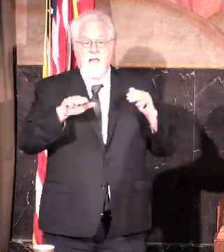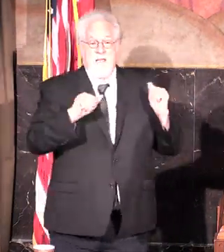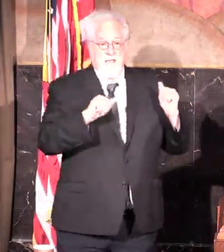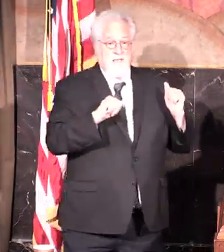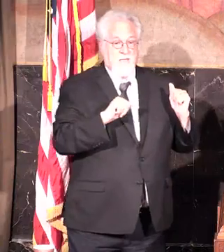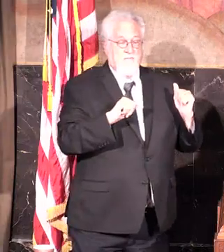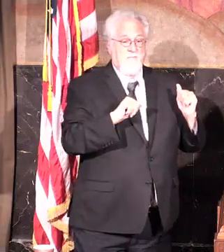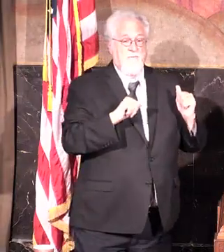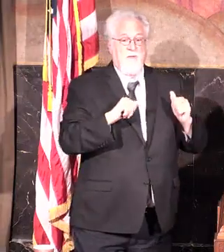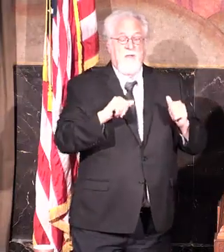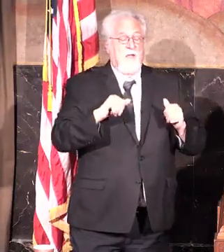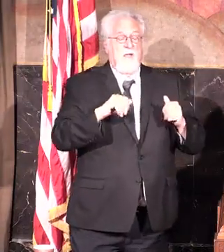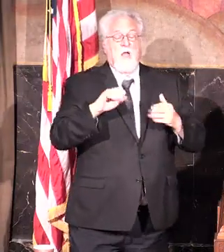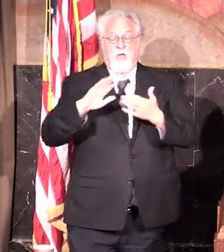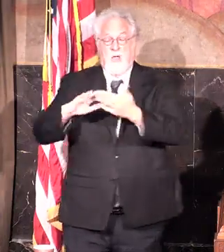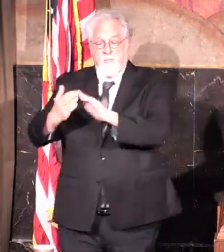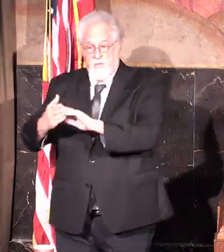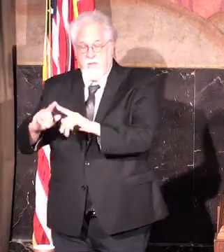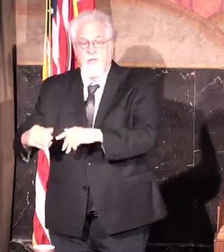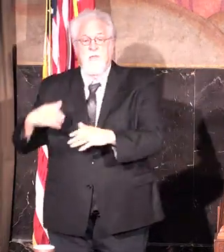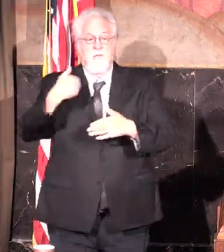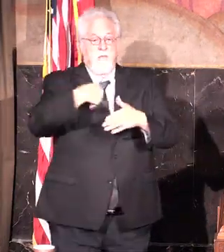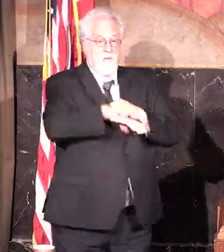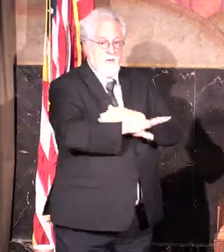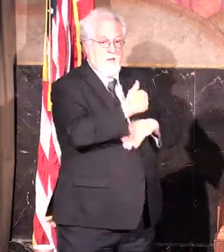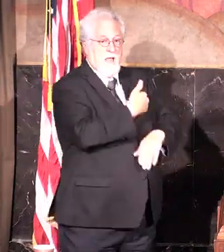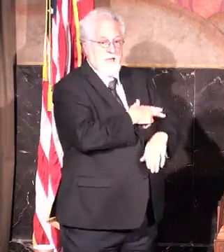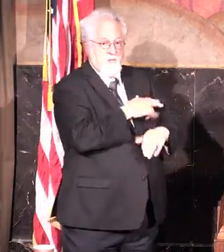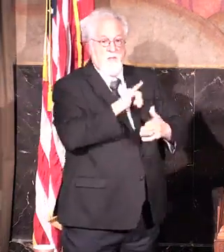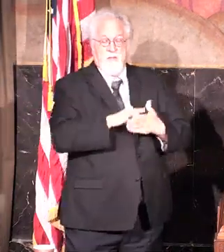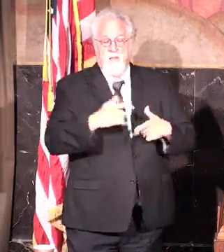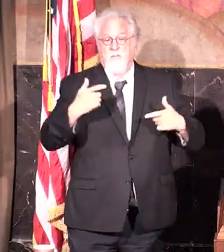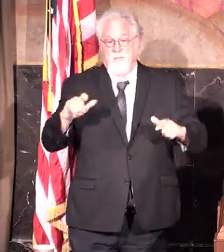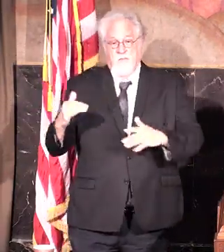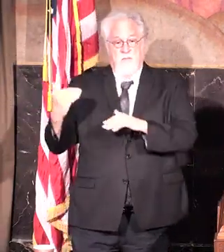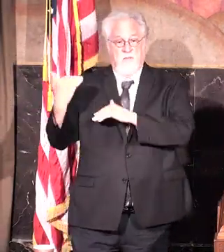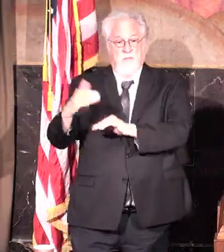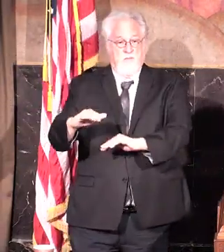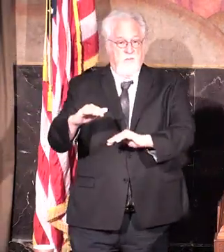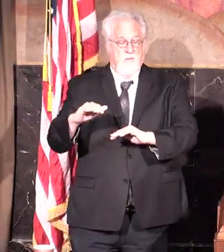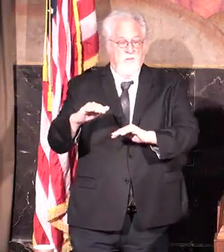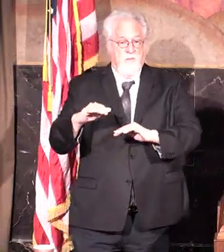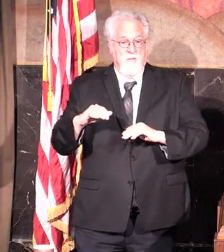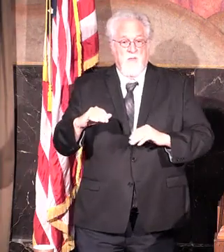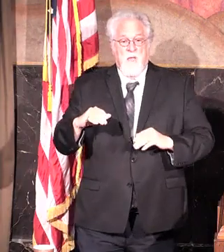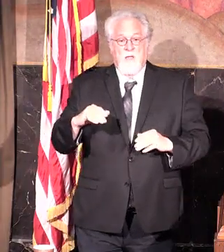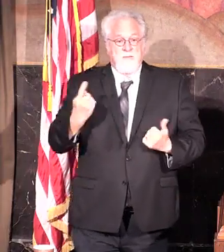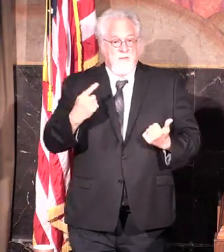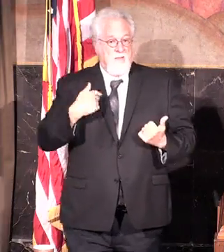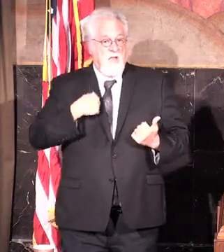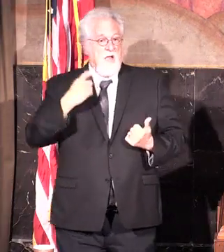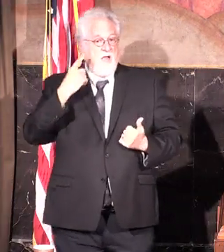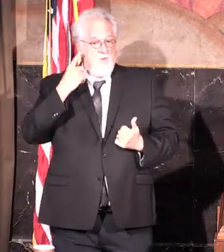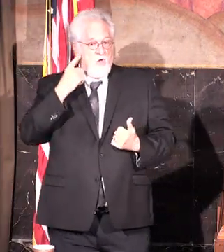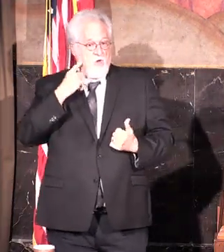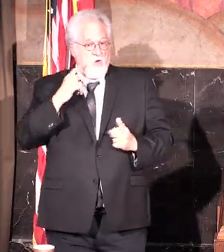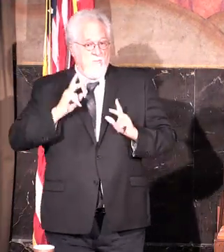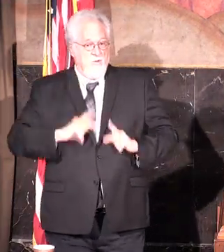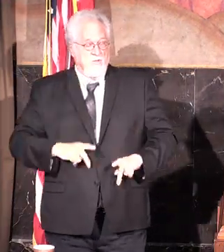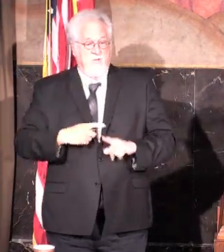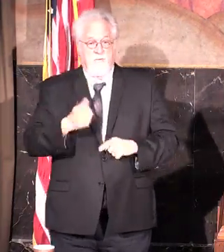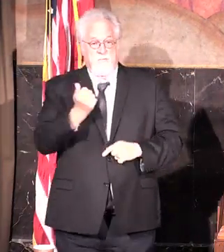hospital. So this is a major limiting factor. It's something that I have heard personally from